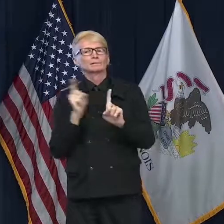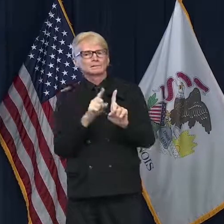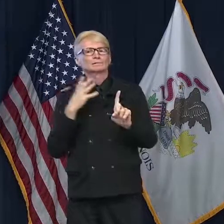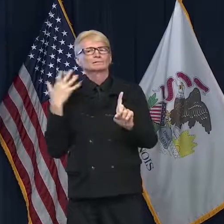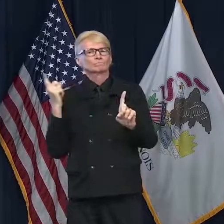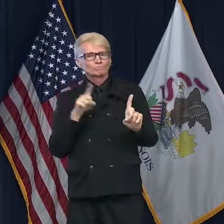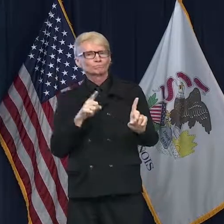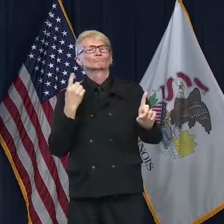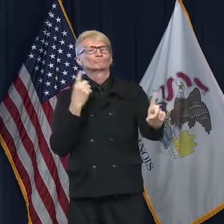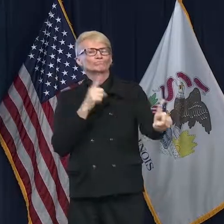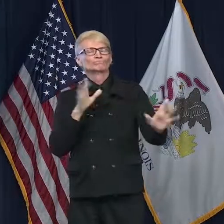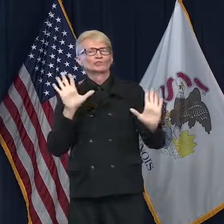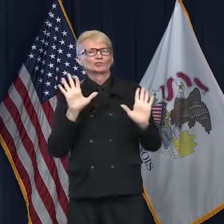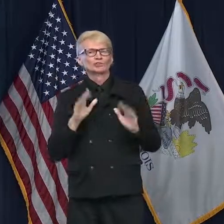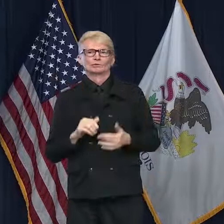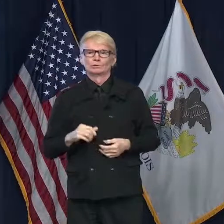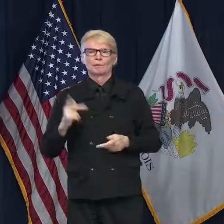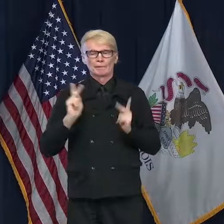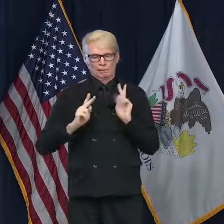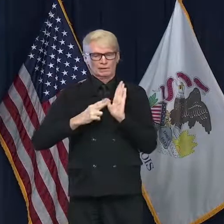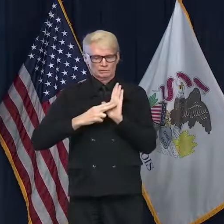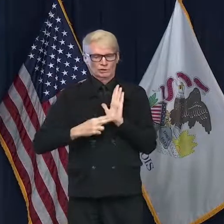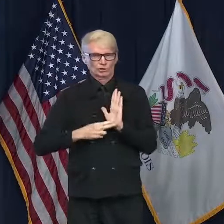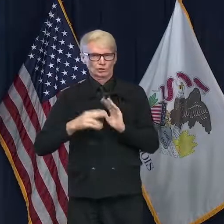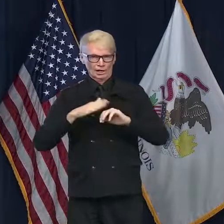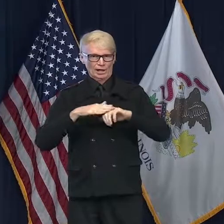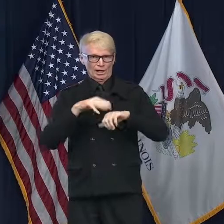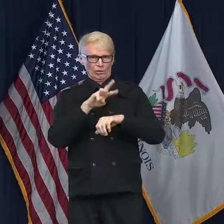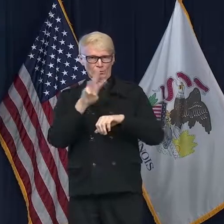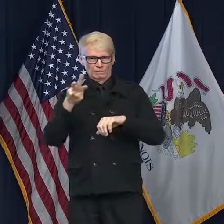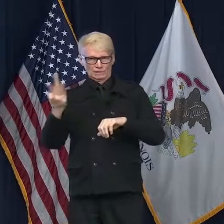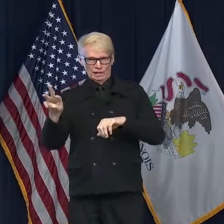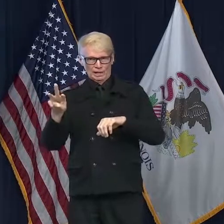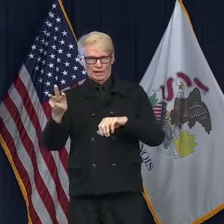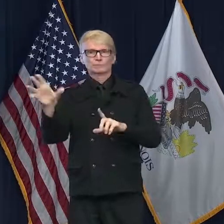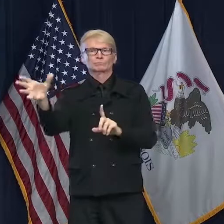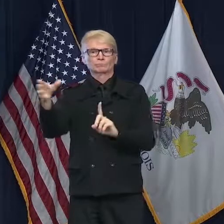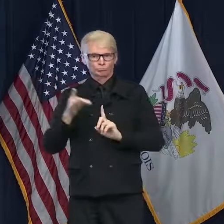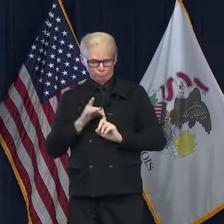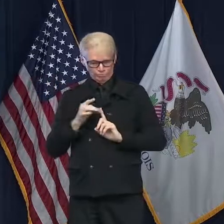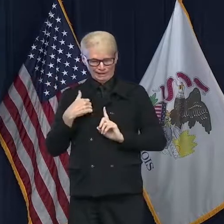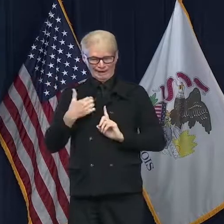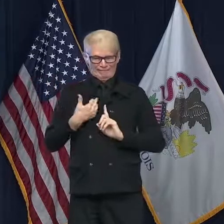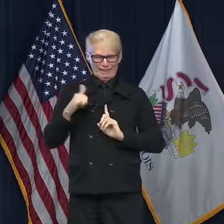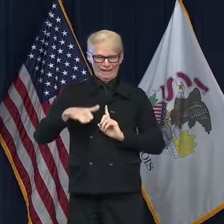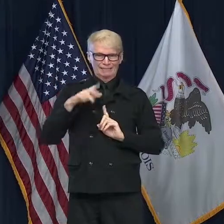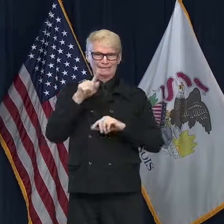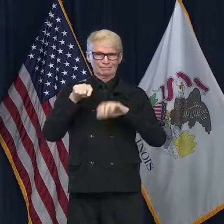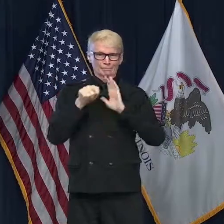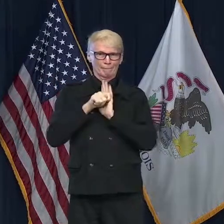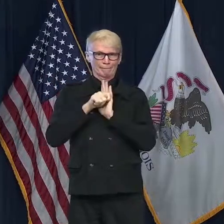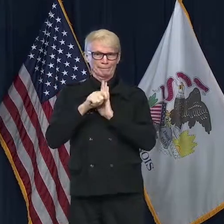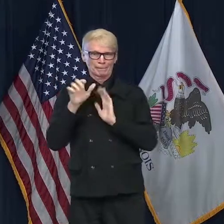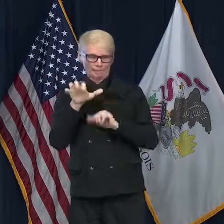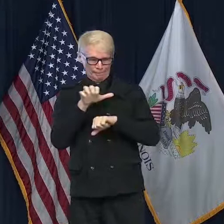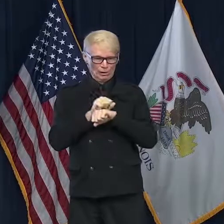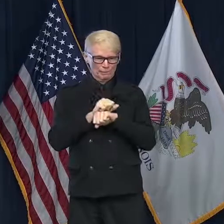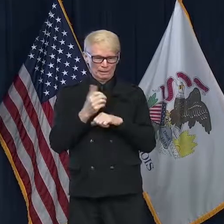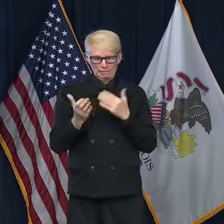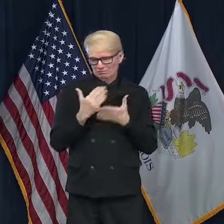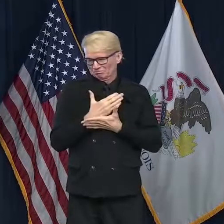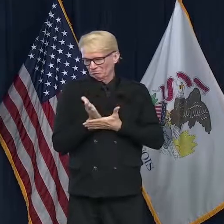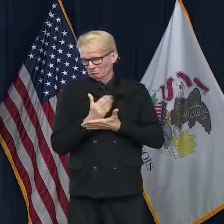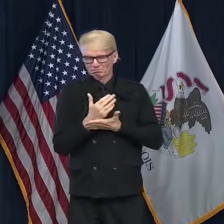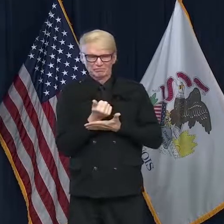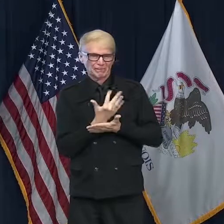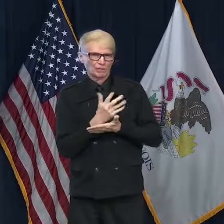Dr. Ezike was talking about. People sign up on a website in order to get an appointment so they can show up at a specified time, typically 15 to